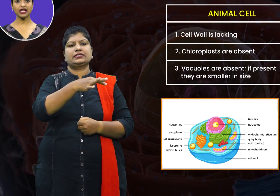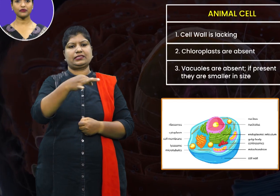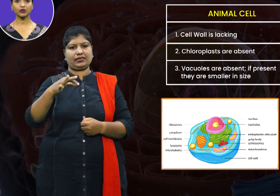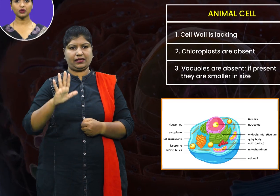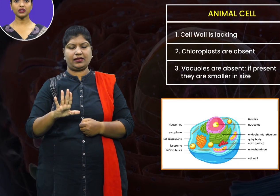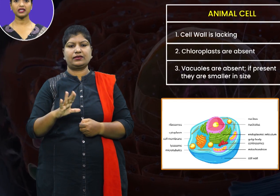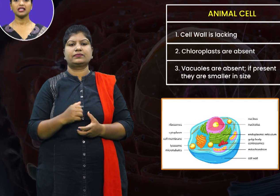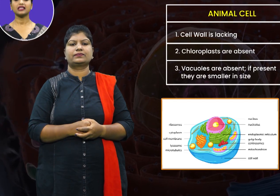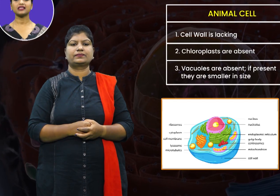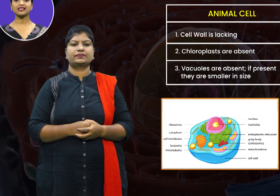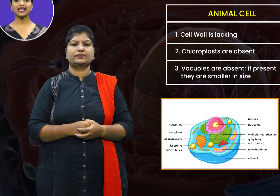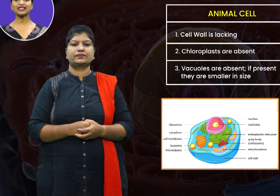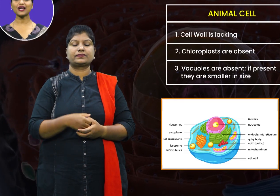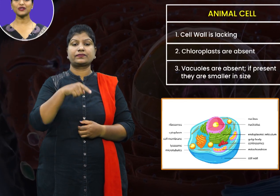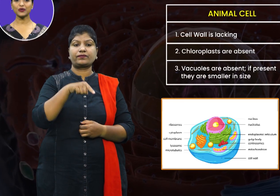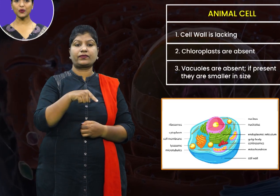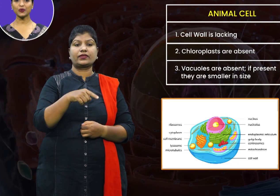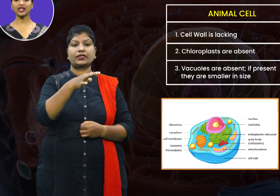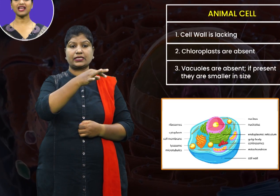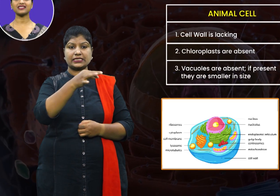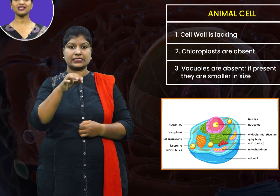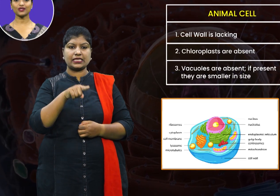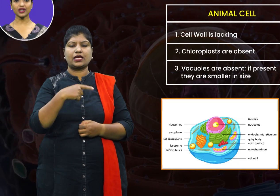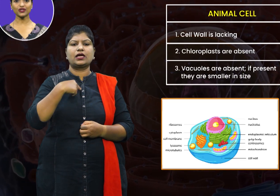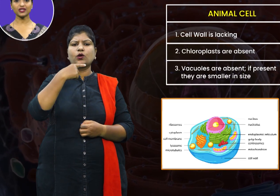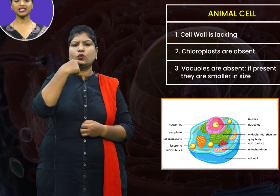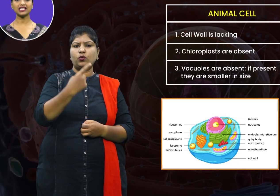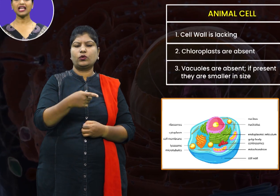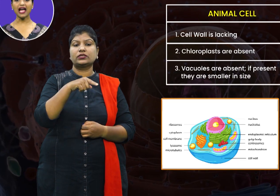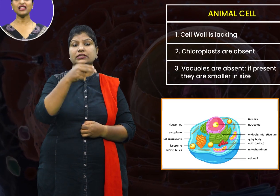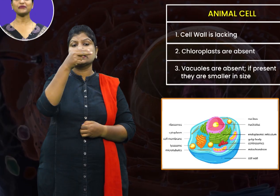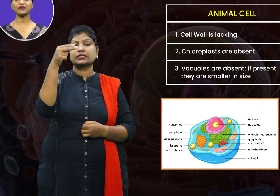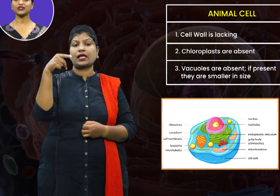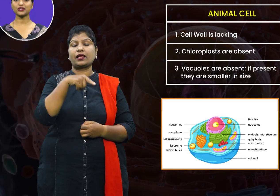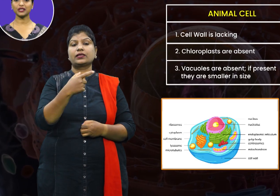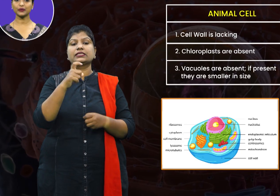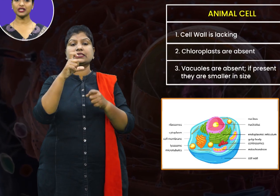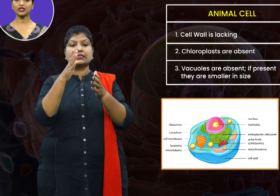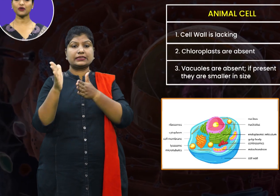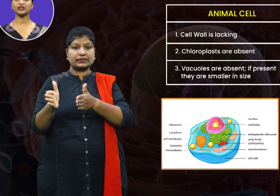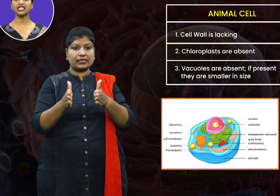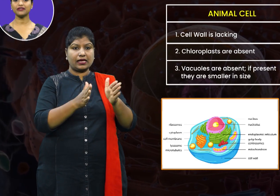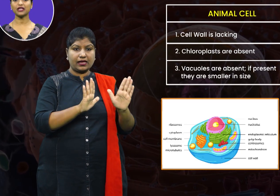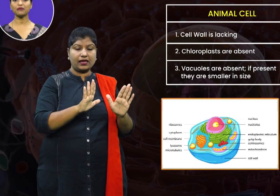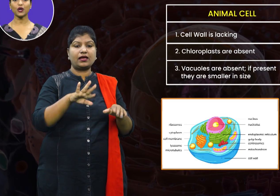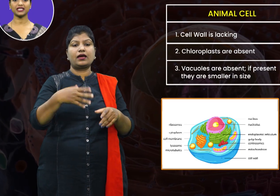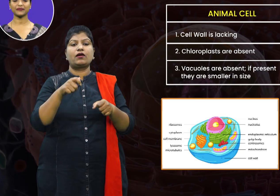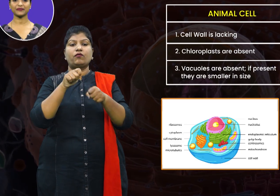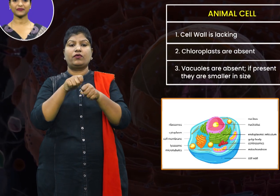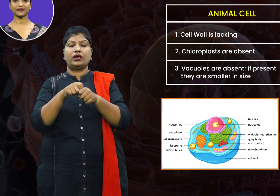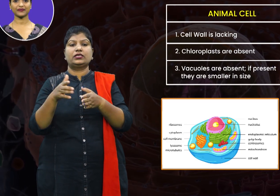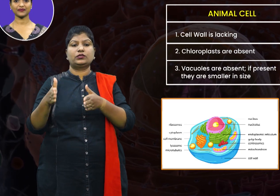and therefore the cells are known as the structural and functional units of the living